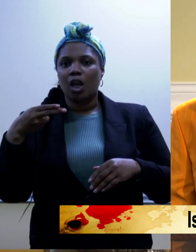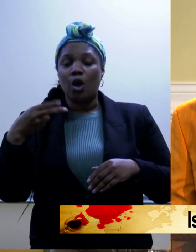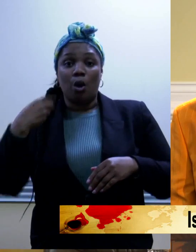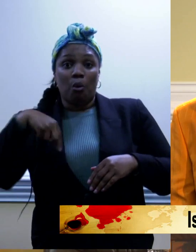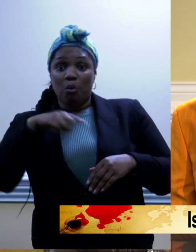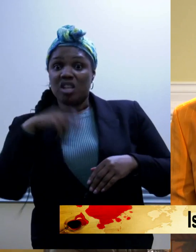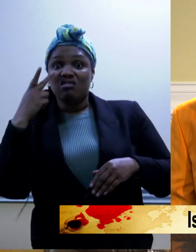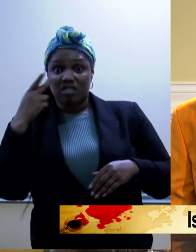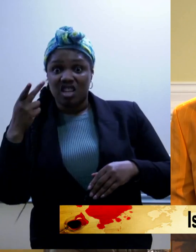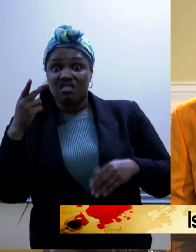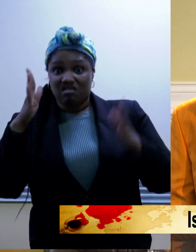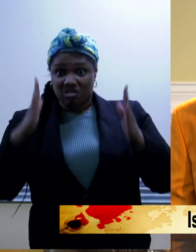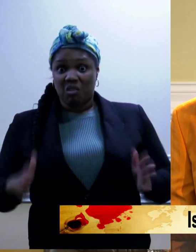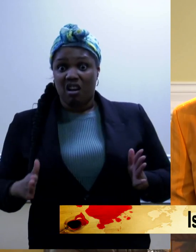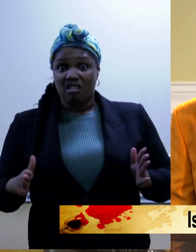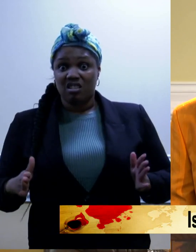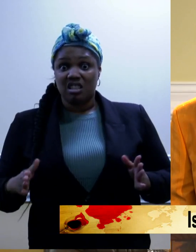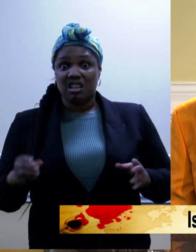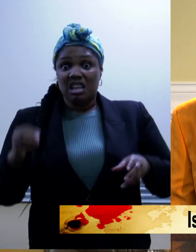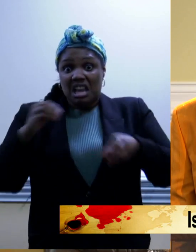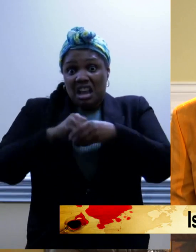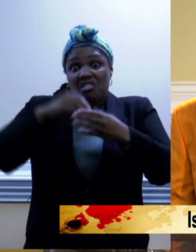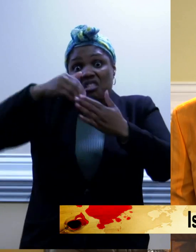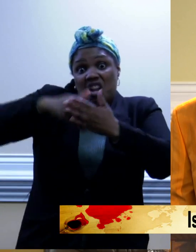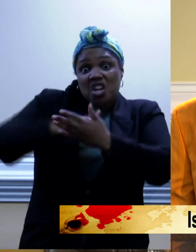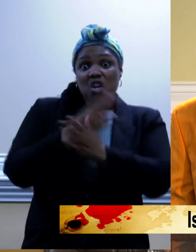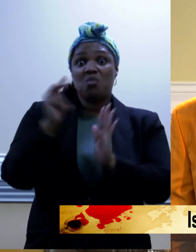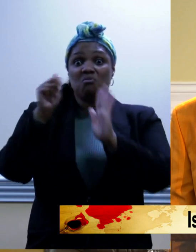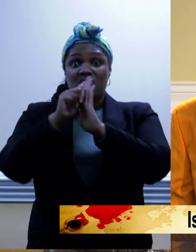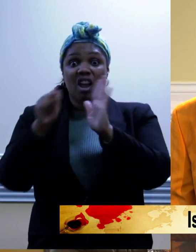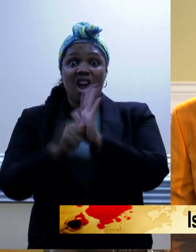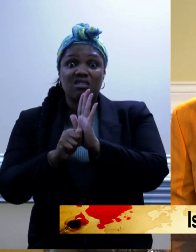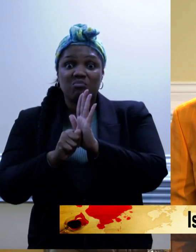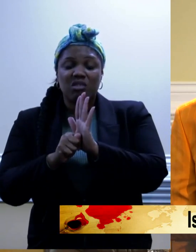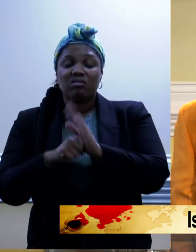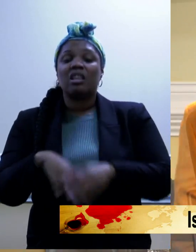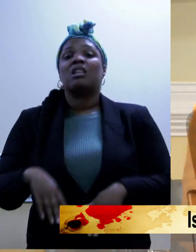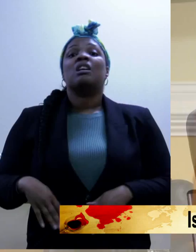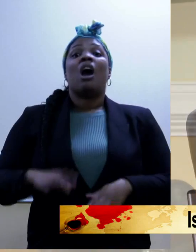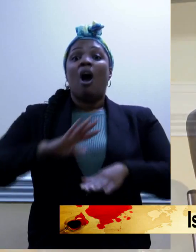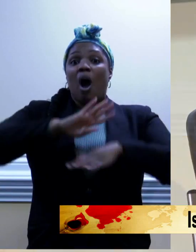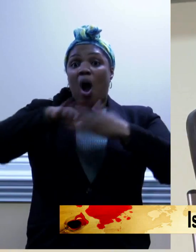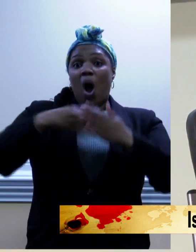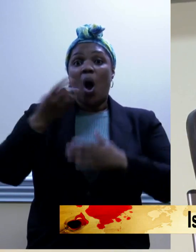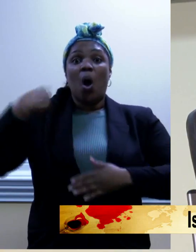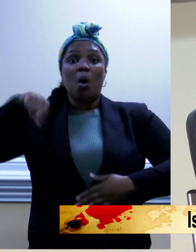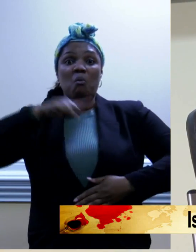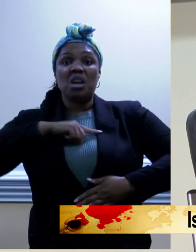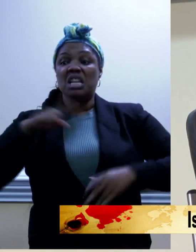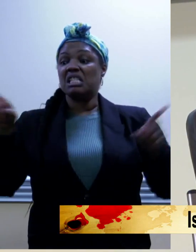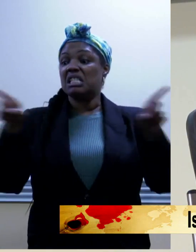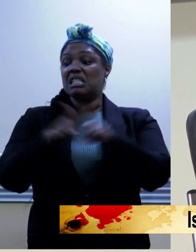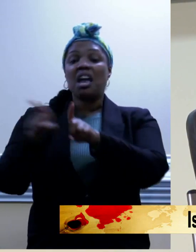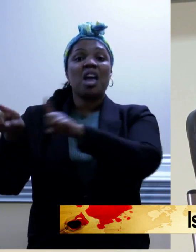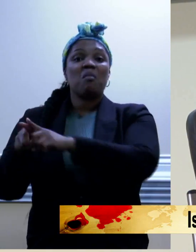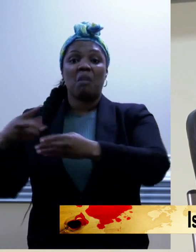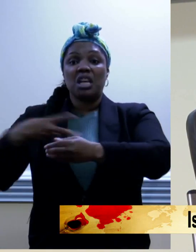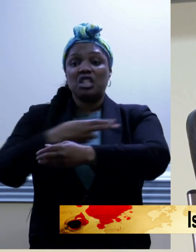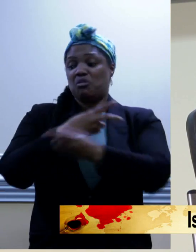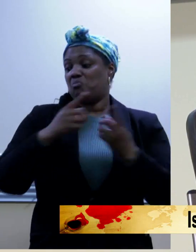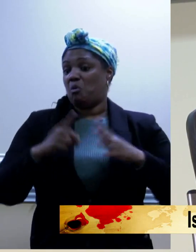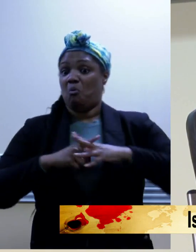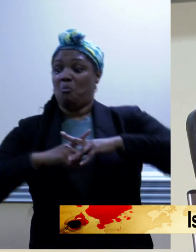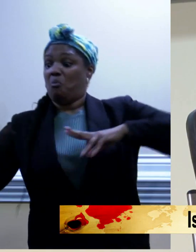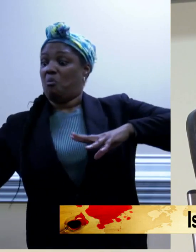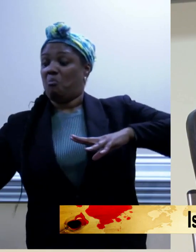seen. He showed up in the New Testament. Go ahead and read. All we like sheep have gone astray. That mean